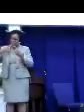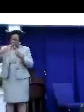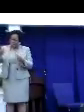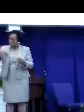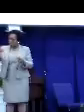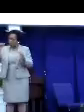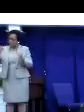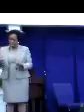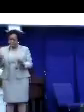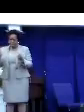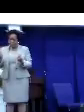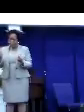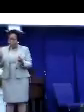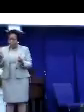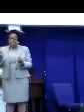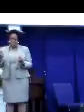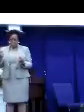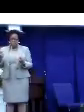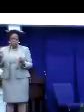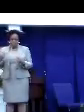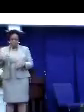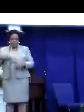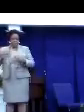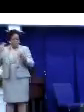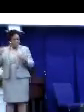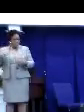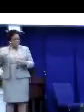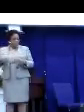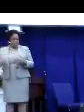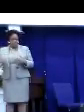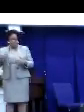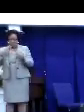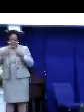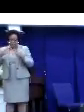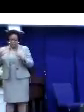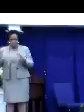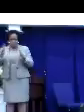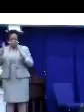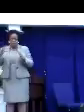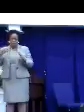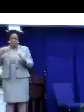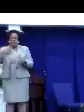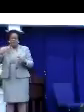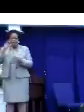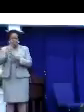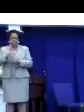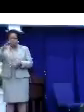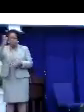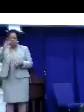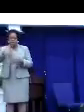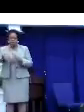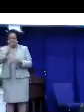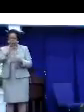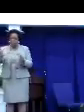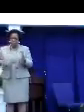do. Amen. Amen. When the youth got up and they get up and they say the statement of praise, they say, I am the righteousness of God in Christ